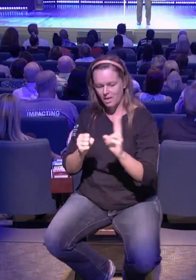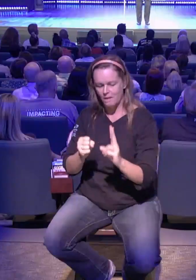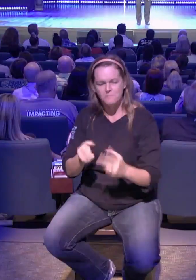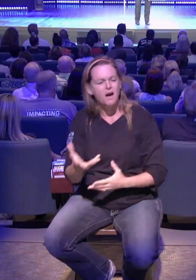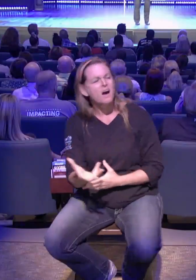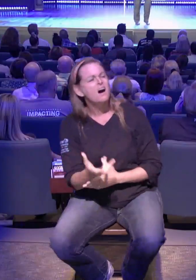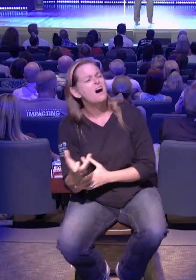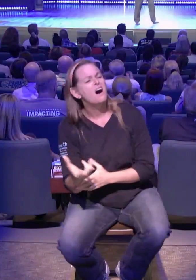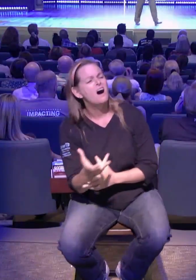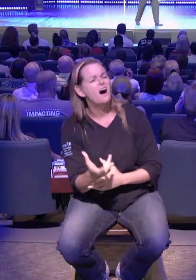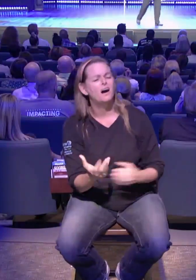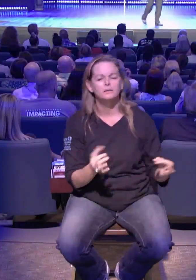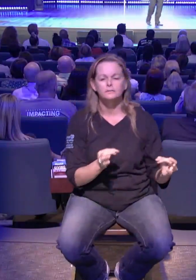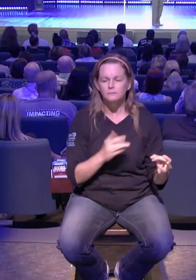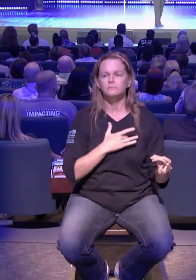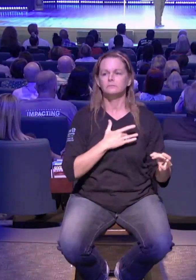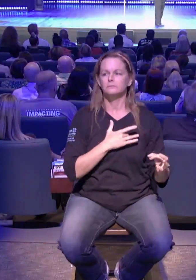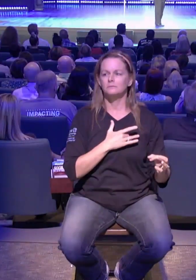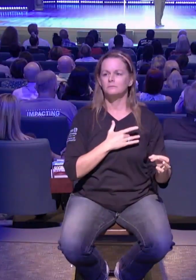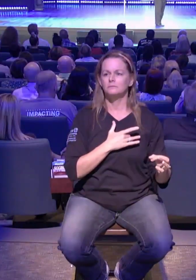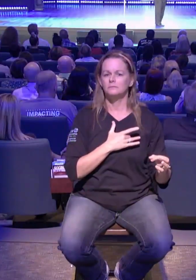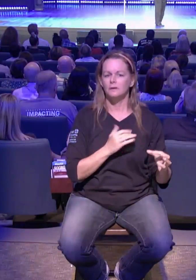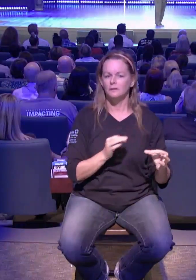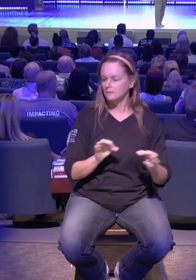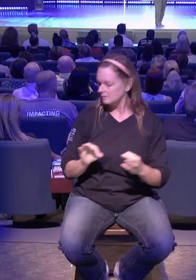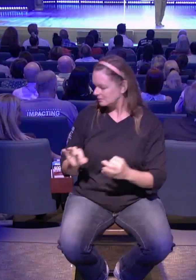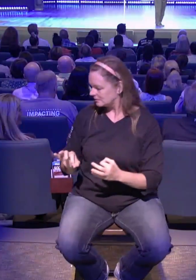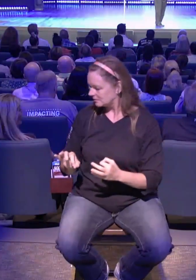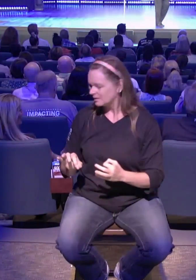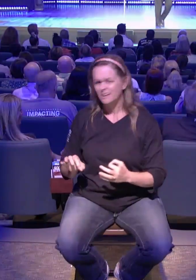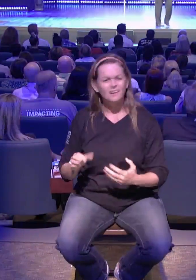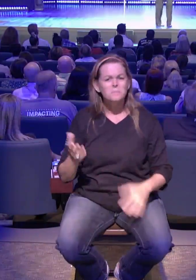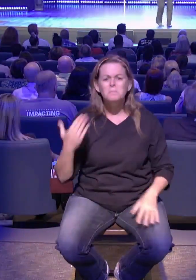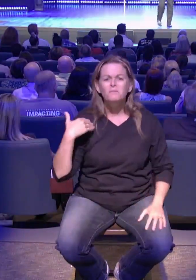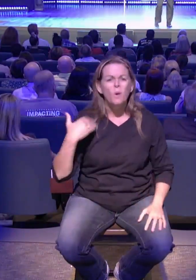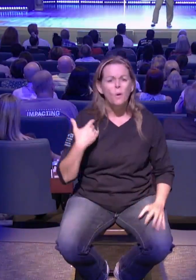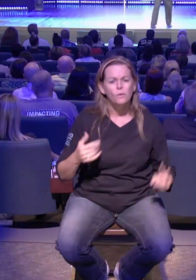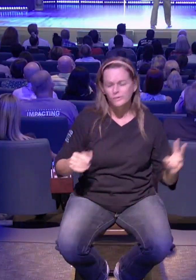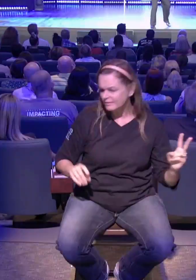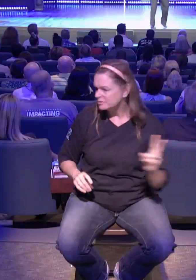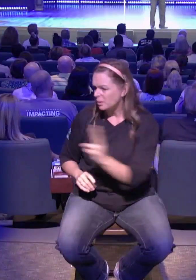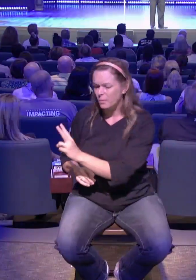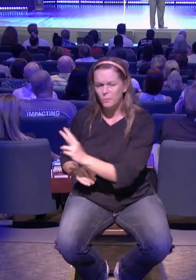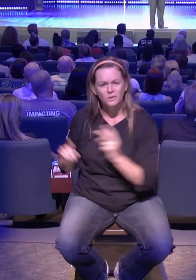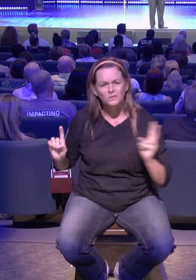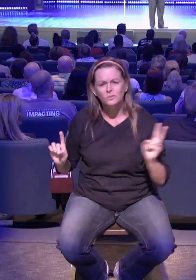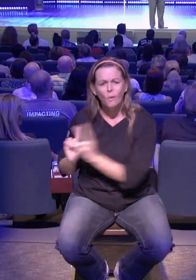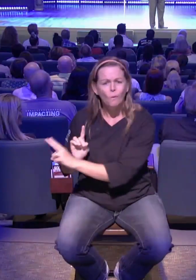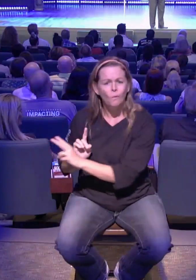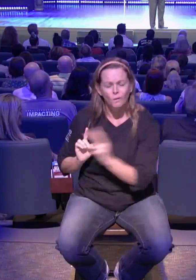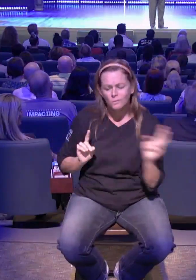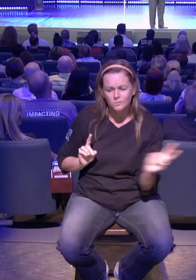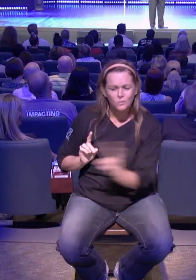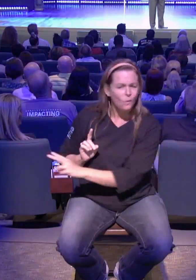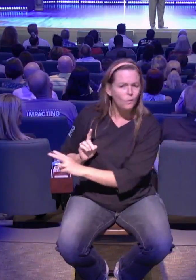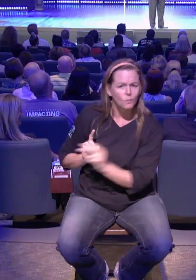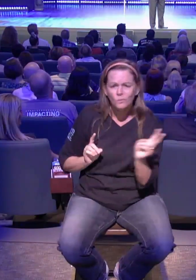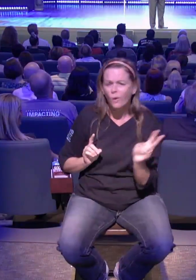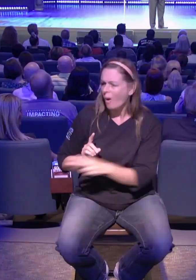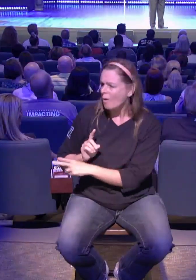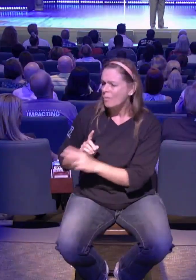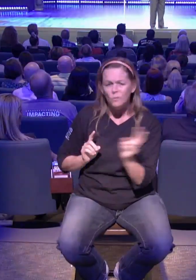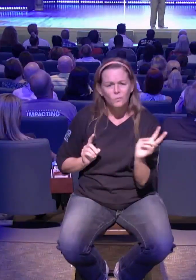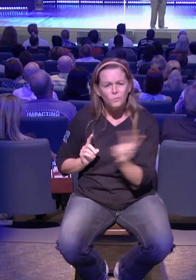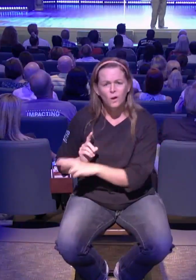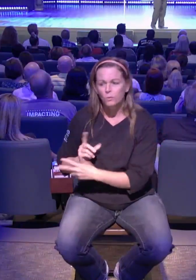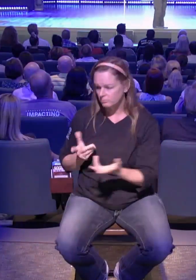And so as they're walking into the temple, they've seen that man begging. Listen, if you go to Jerusalem today, you will find, as you go through the old city of Jerusalem, there are